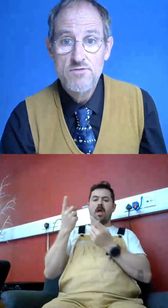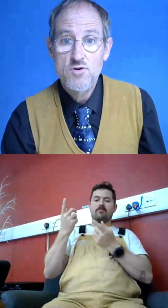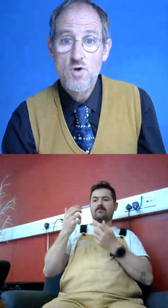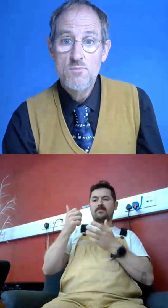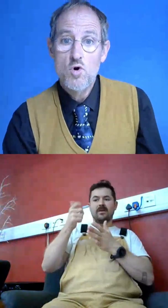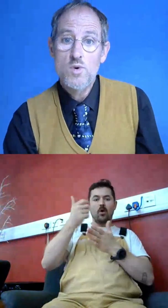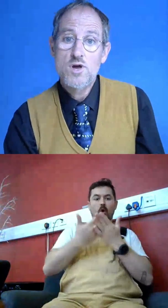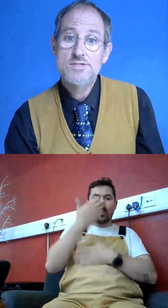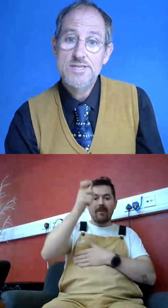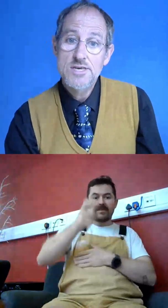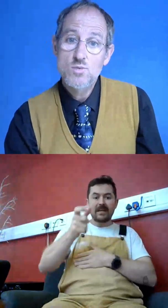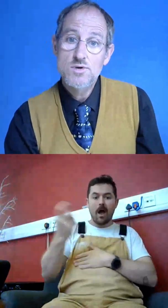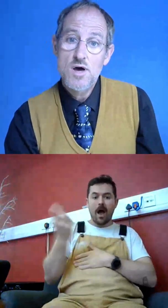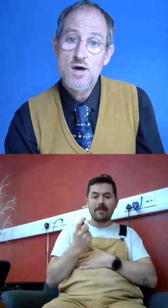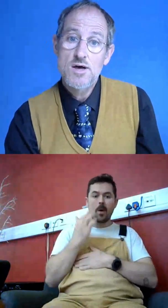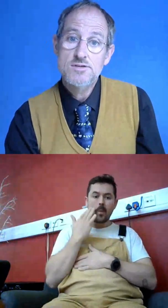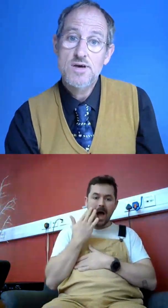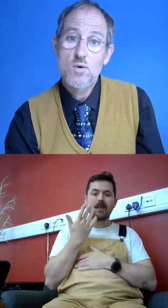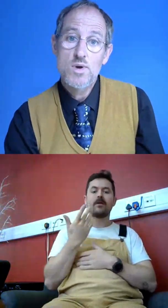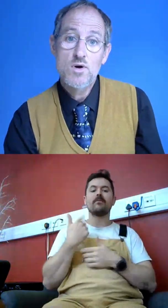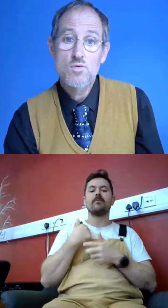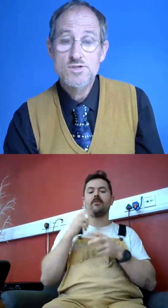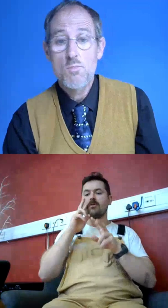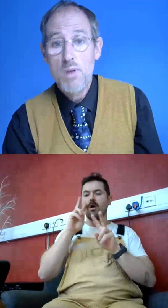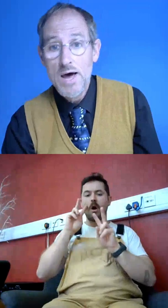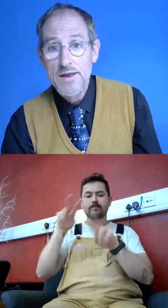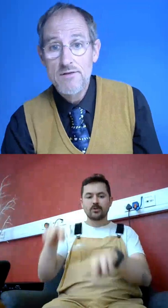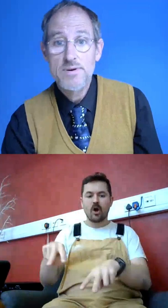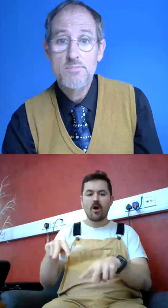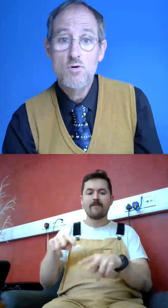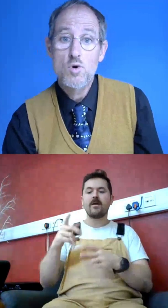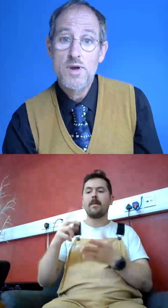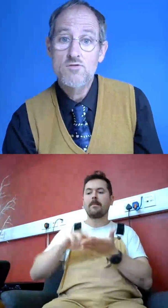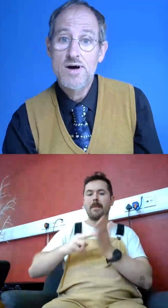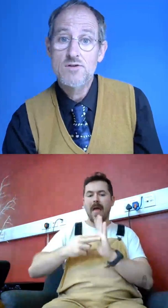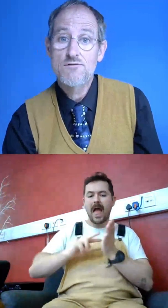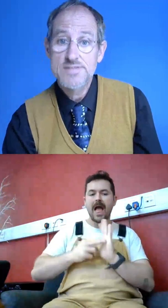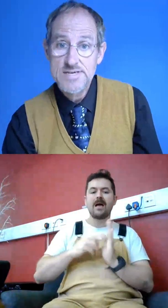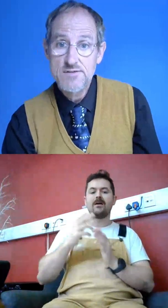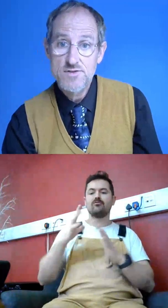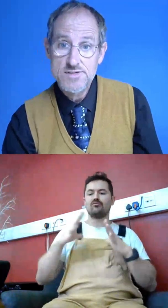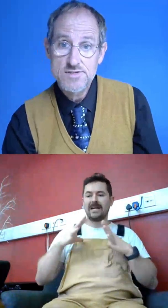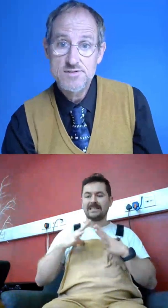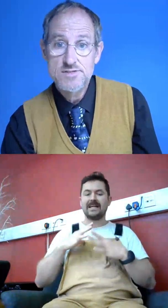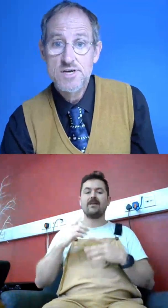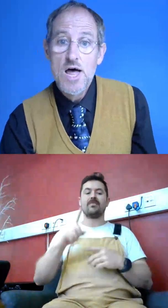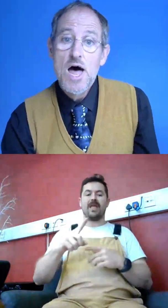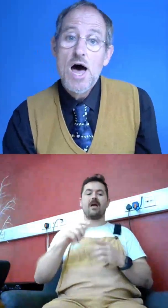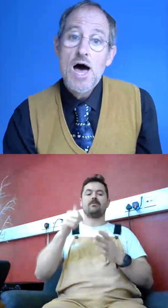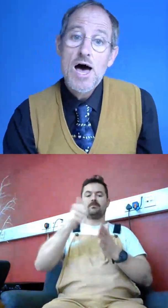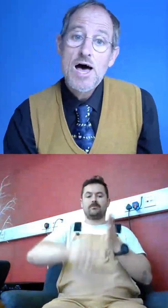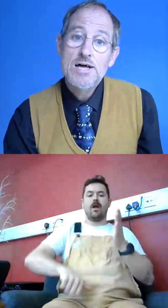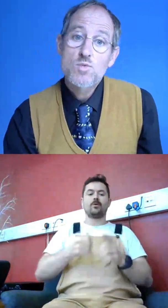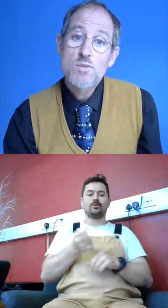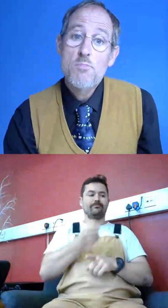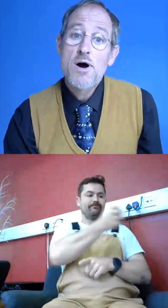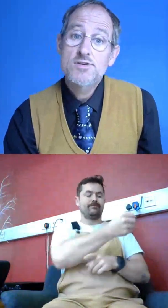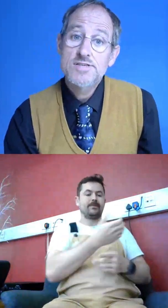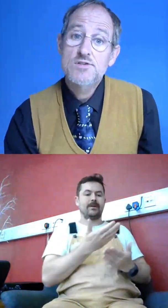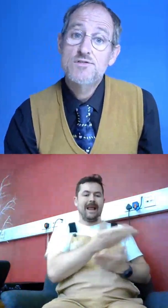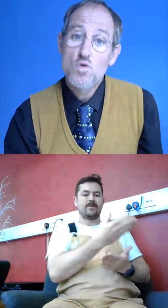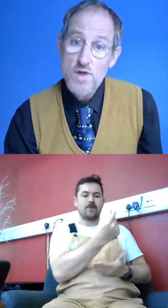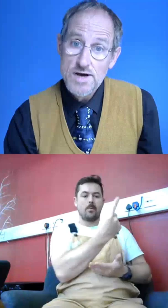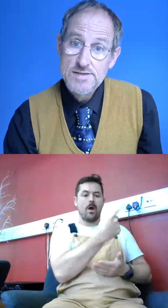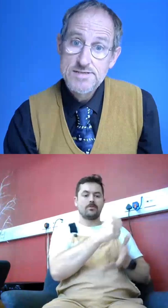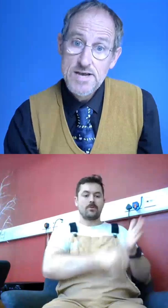stop and do no more. We continue, and we also plan people who are coming around visiting, for instance, and we